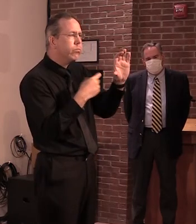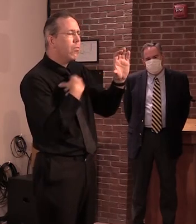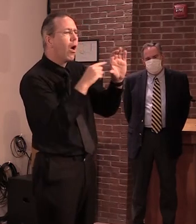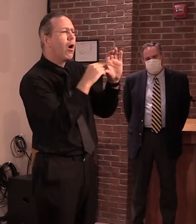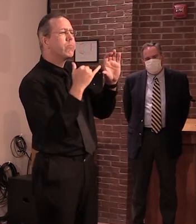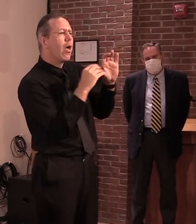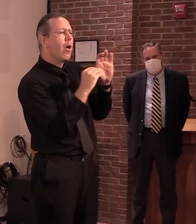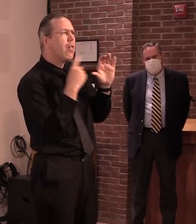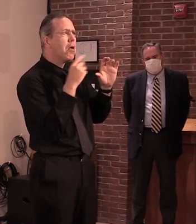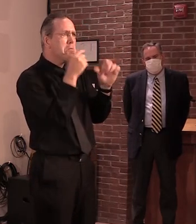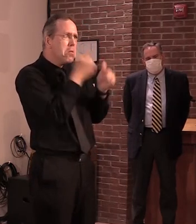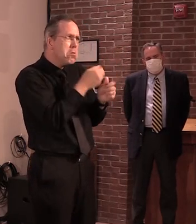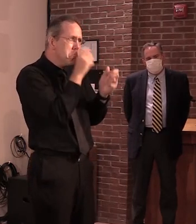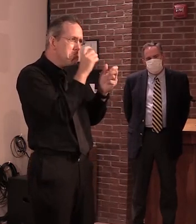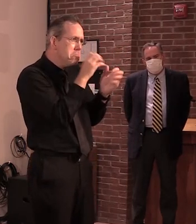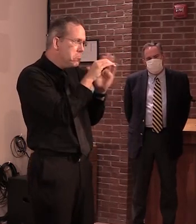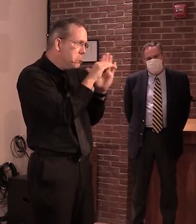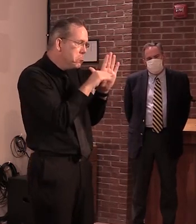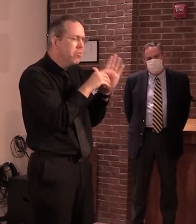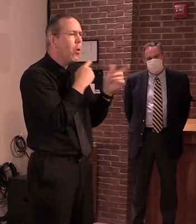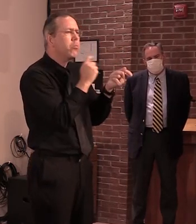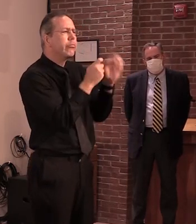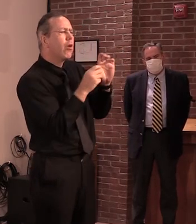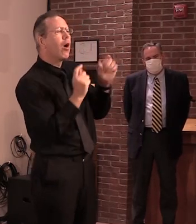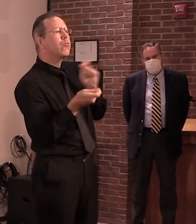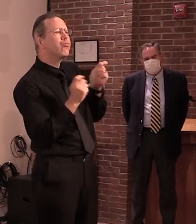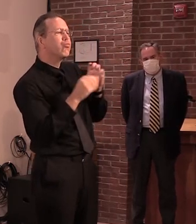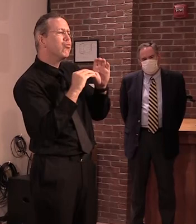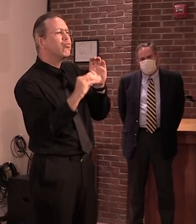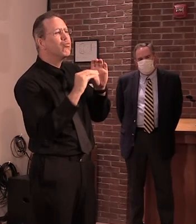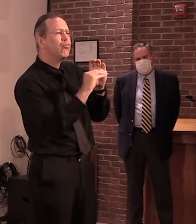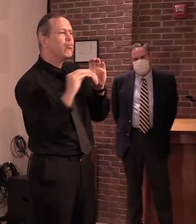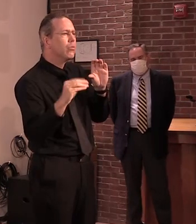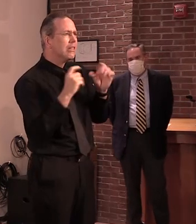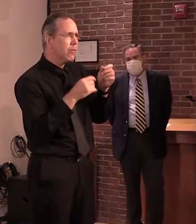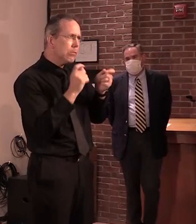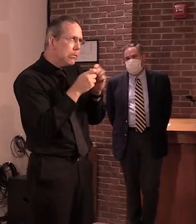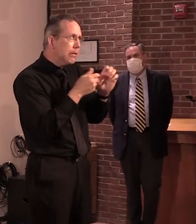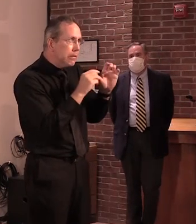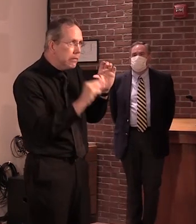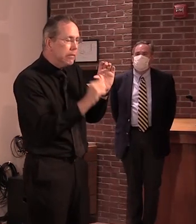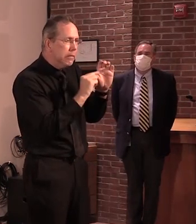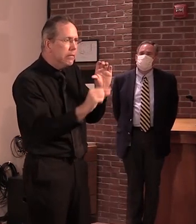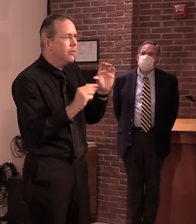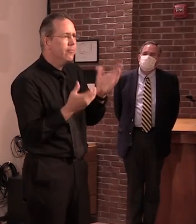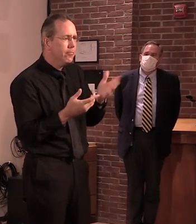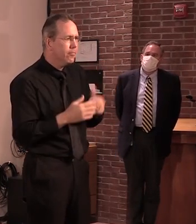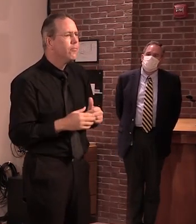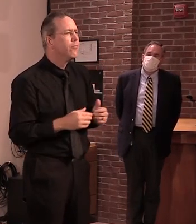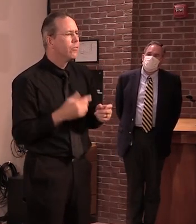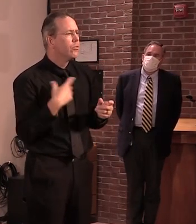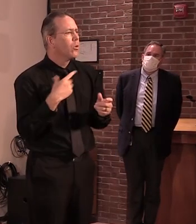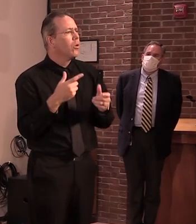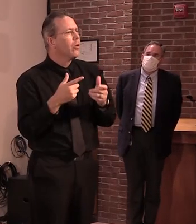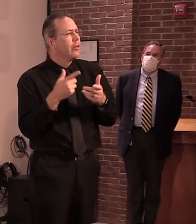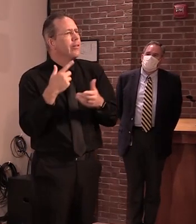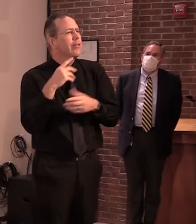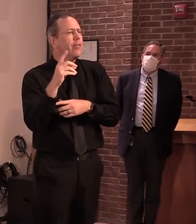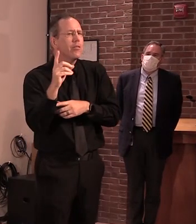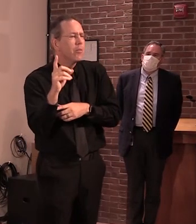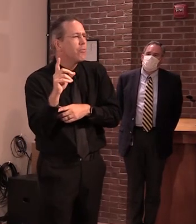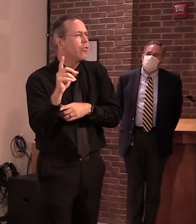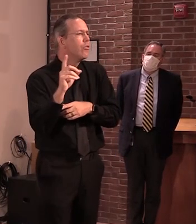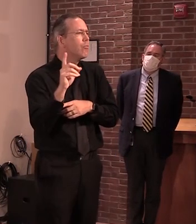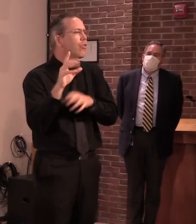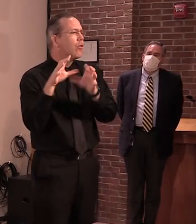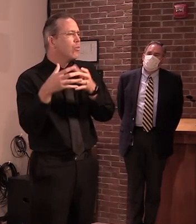I do believe that they will, I think most Republicans and Democrats alike can see the merits in more flexibility, and